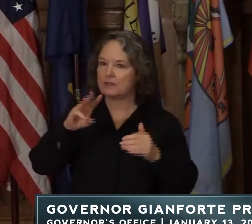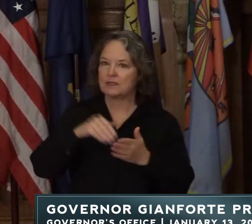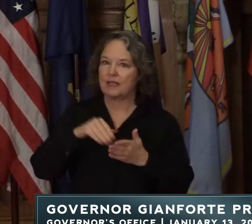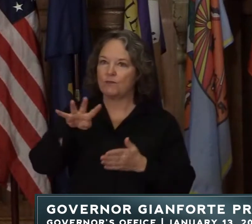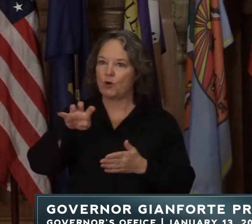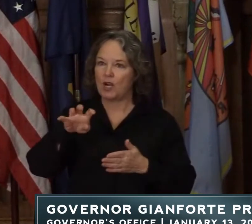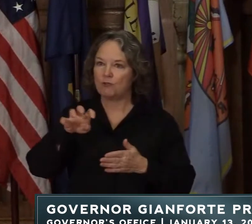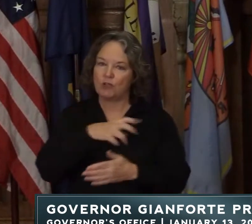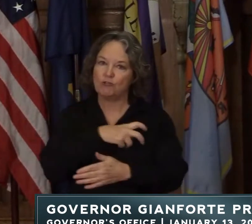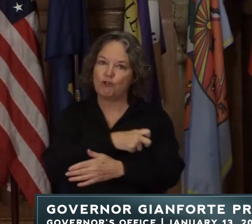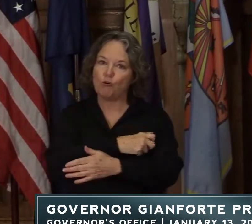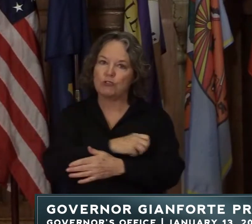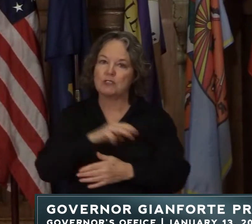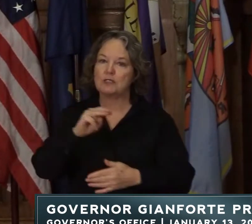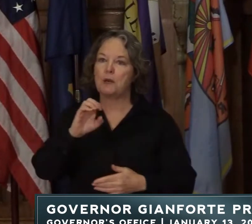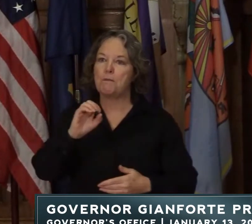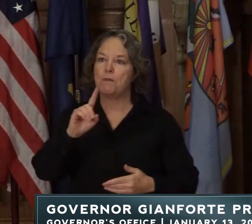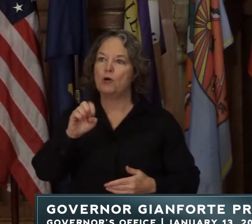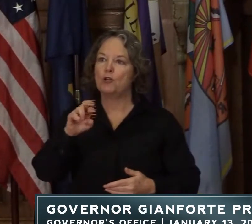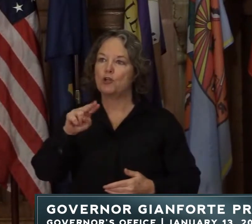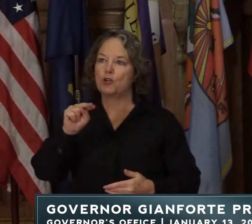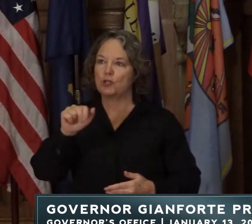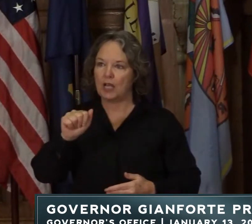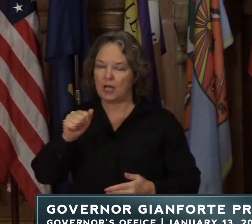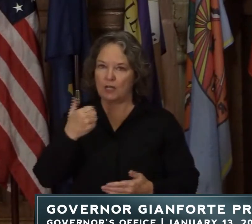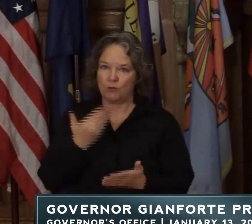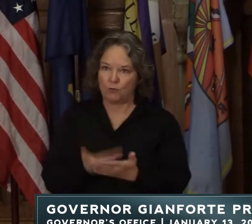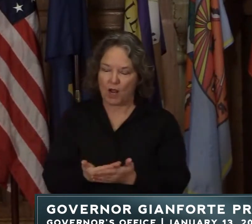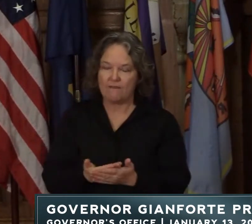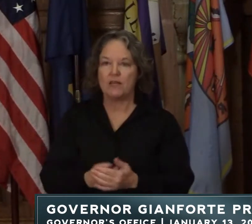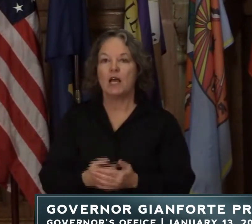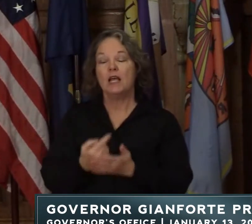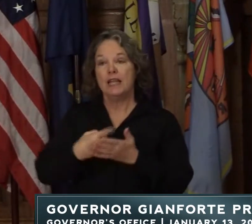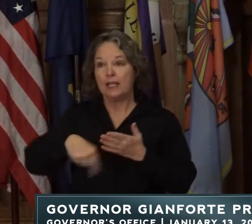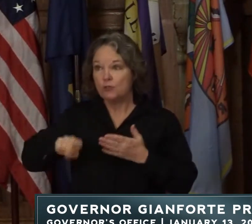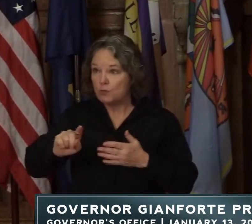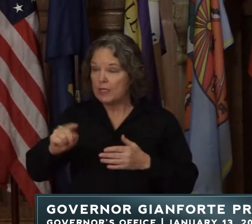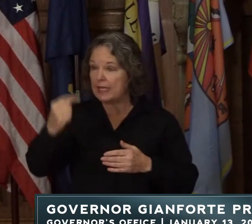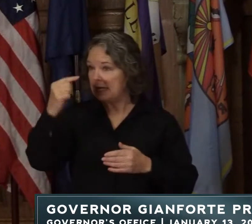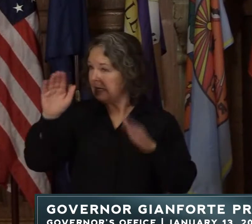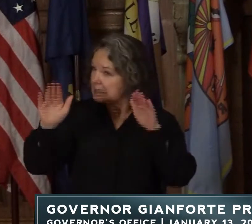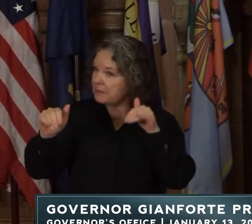doses of Moderna coming in. Next week, we expect to see about